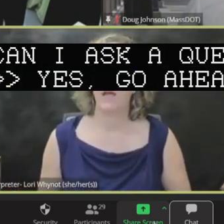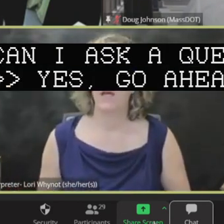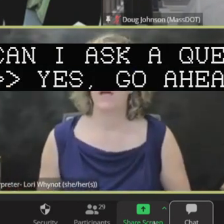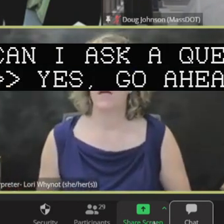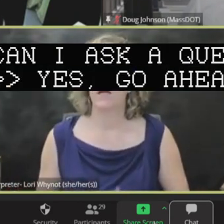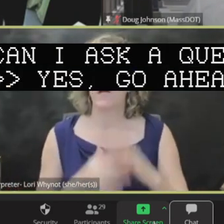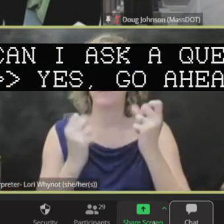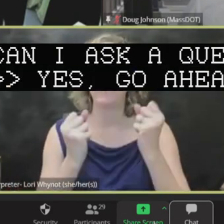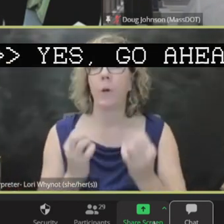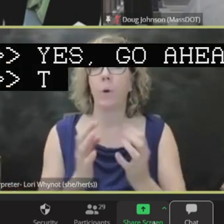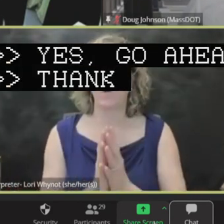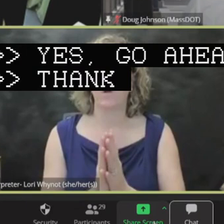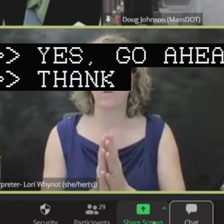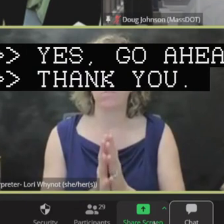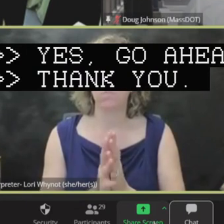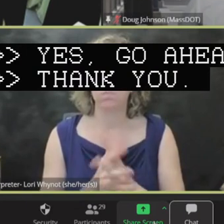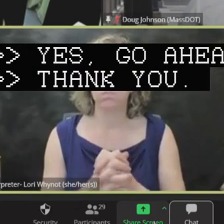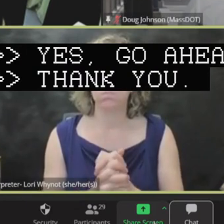see